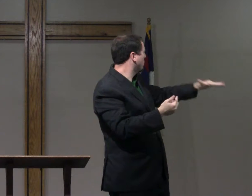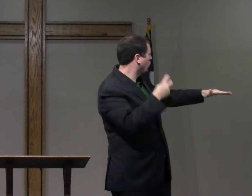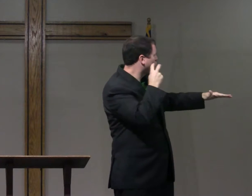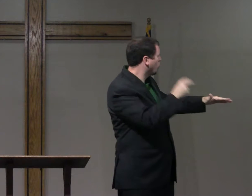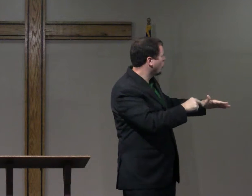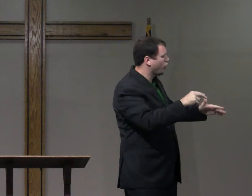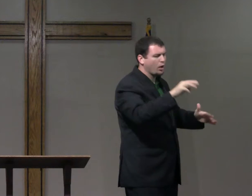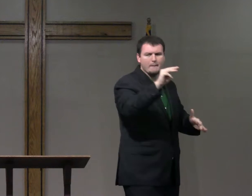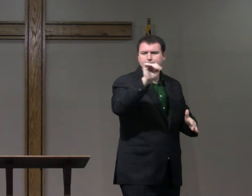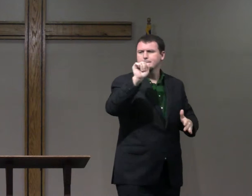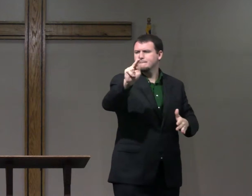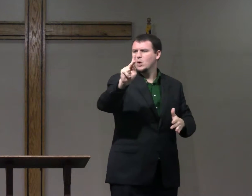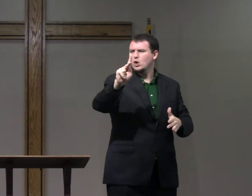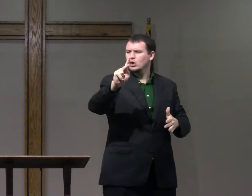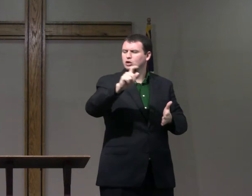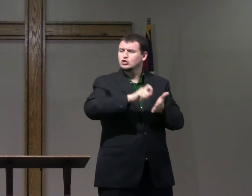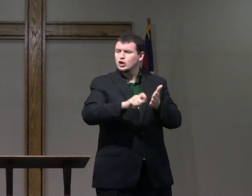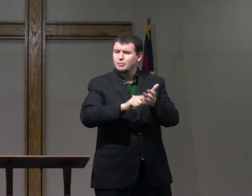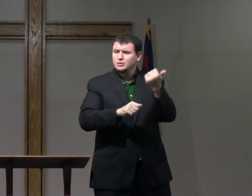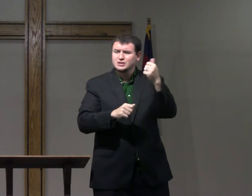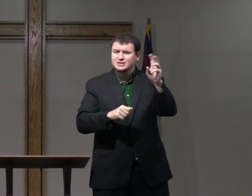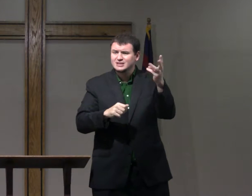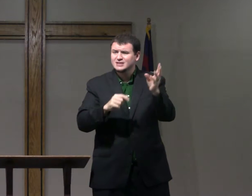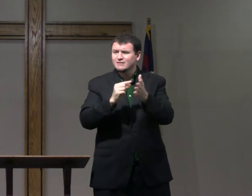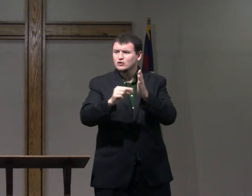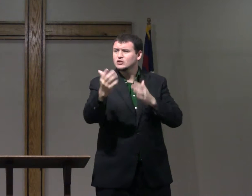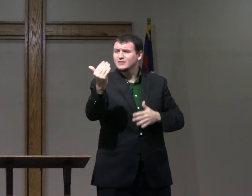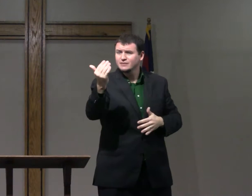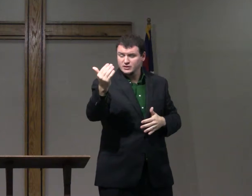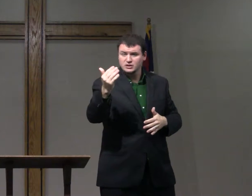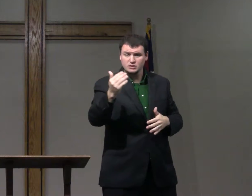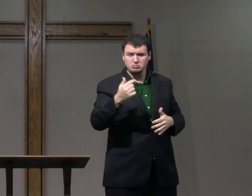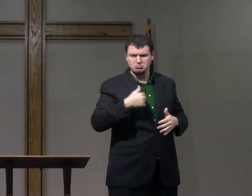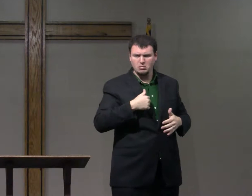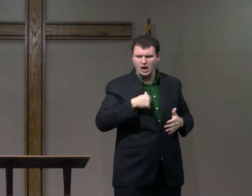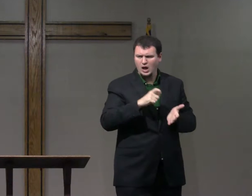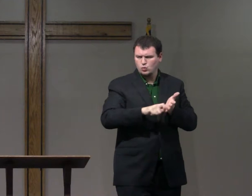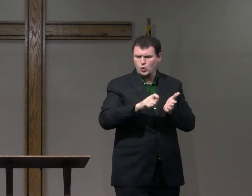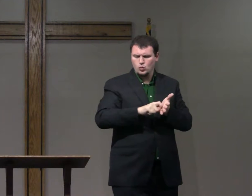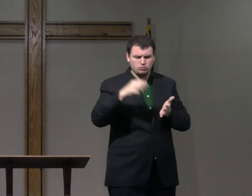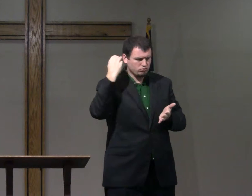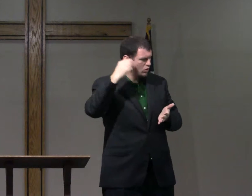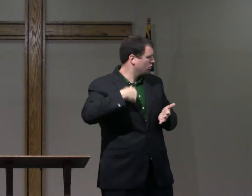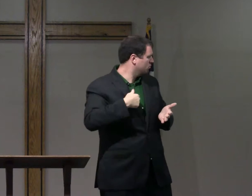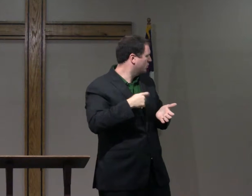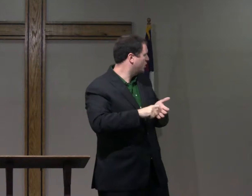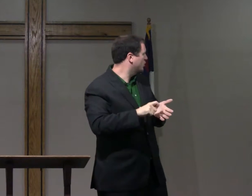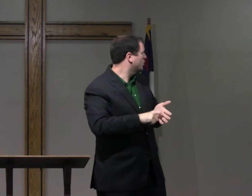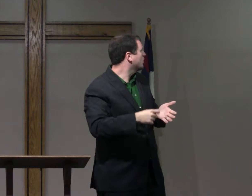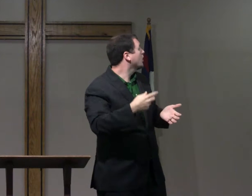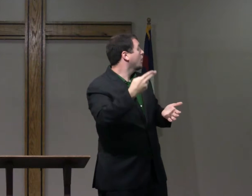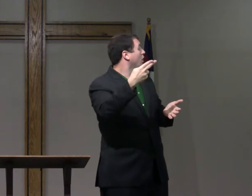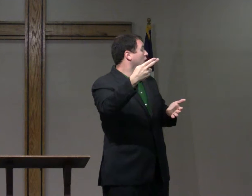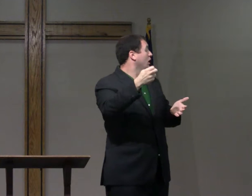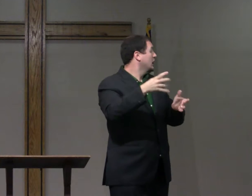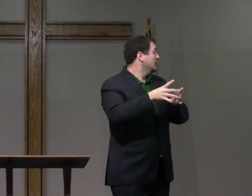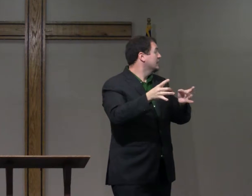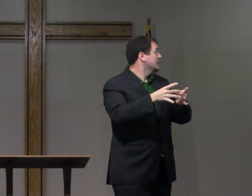The gospel is there, it says, but let's look here at Mark 16:15. I wrote this. My name is